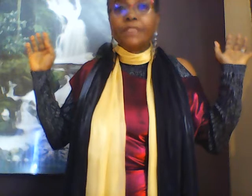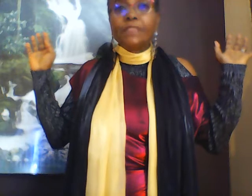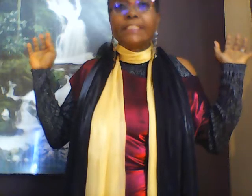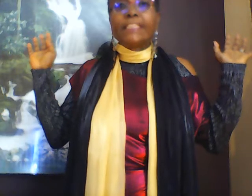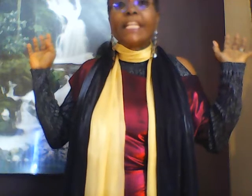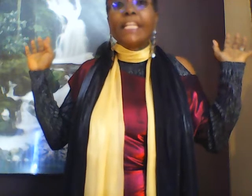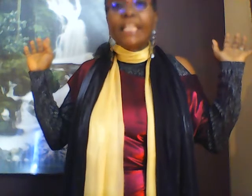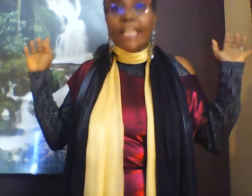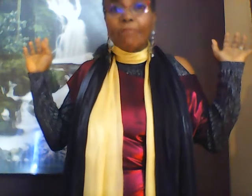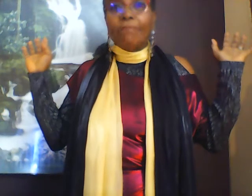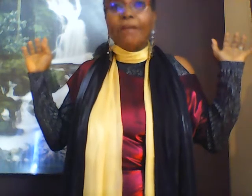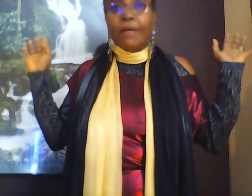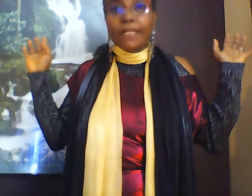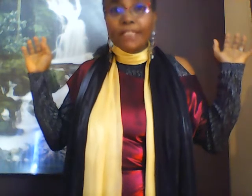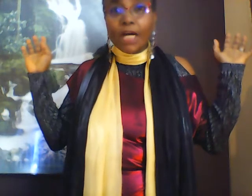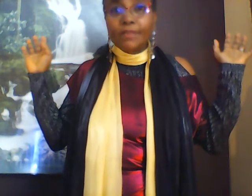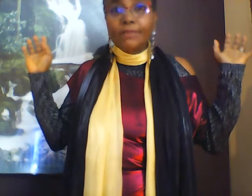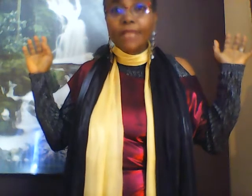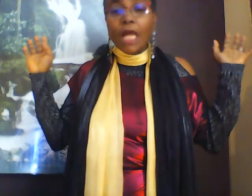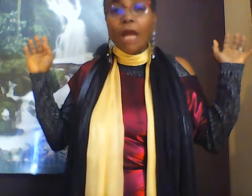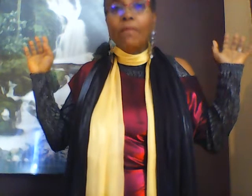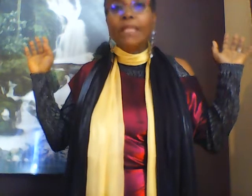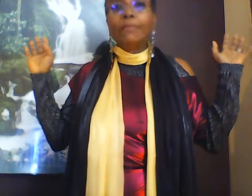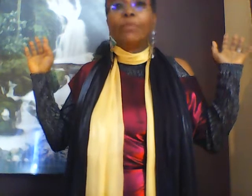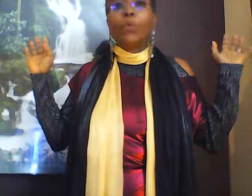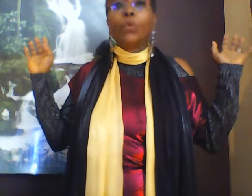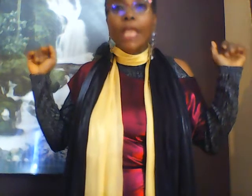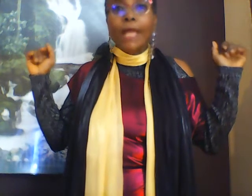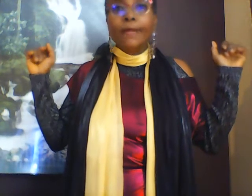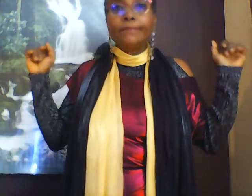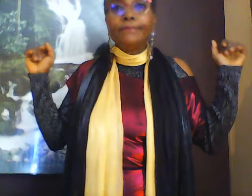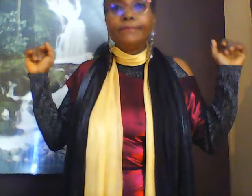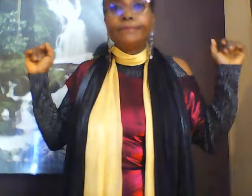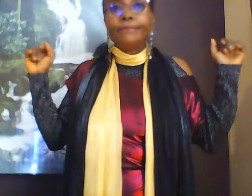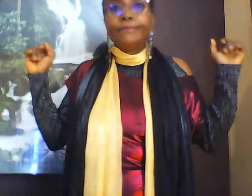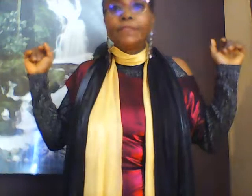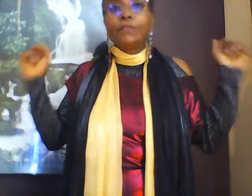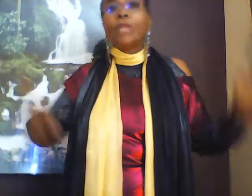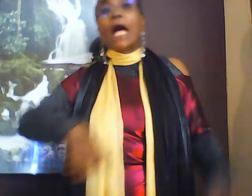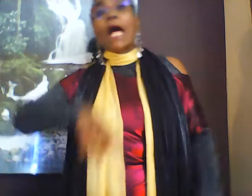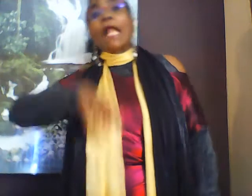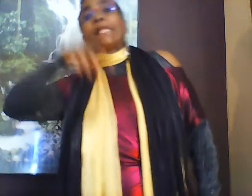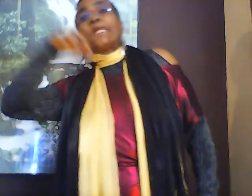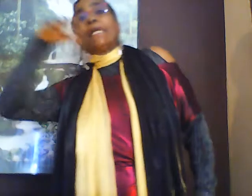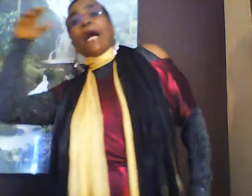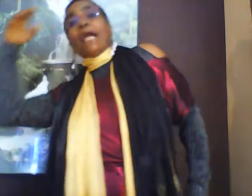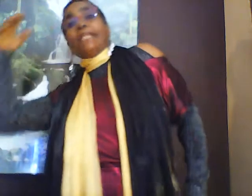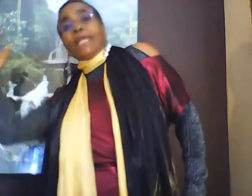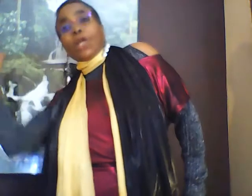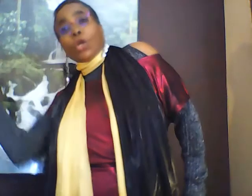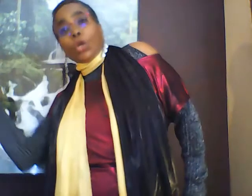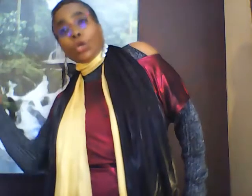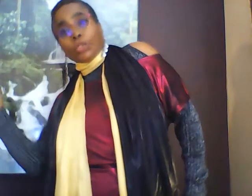Breaking down, melipo, yeah. I've got the